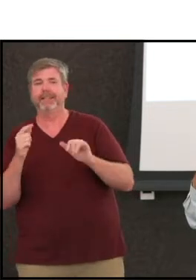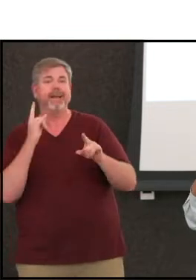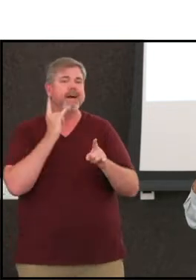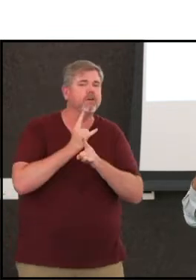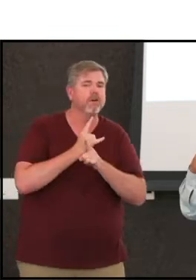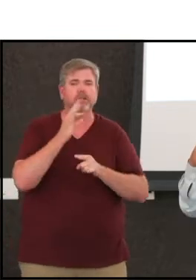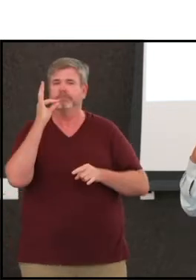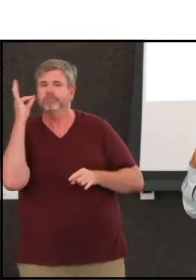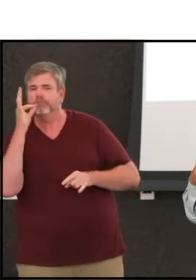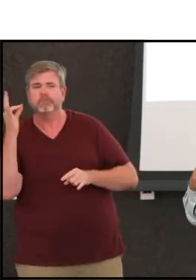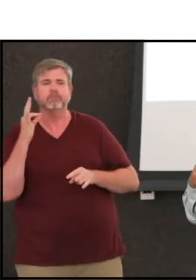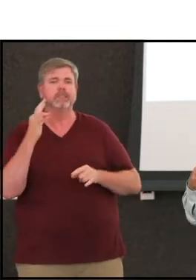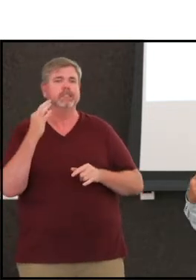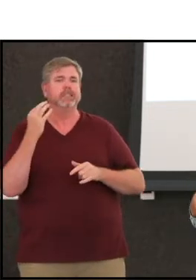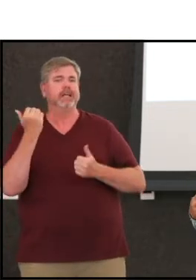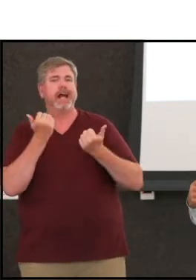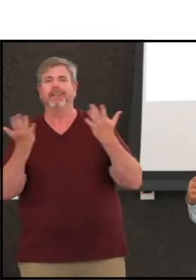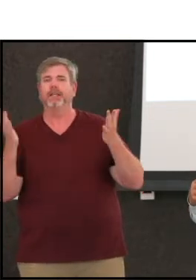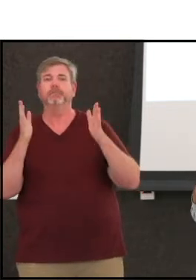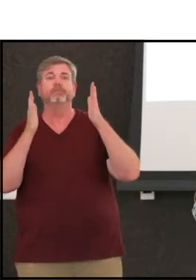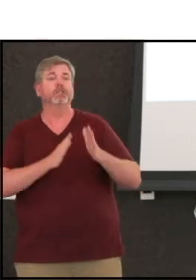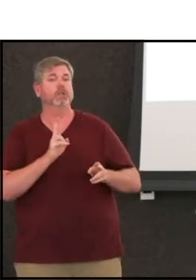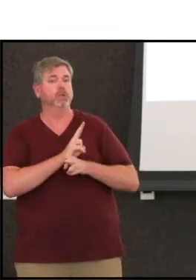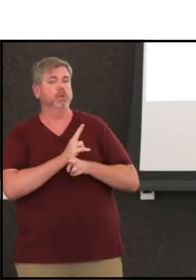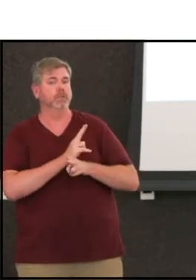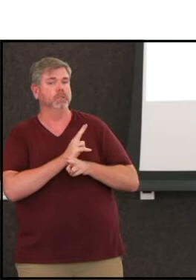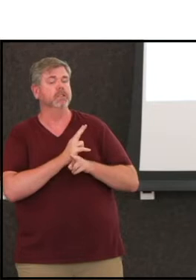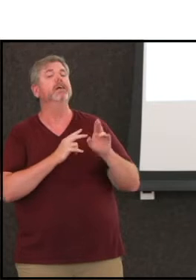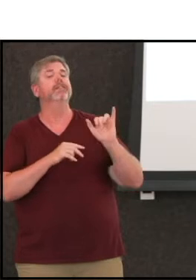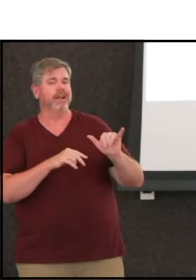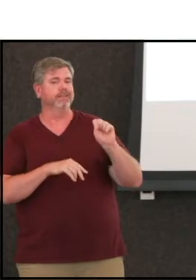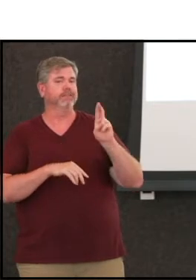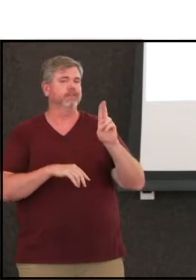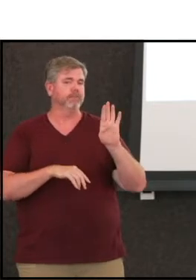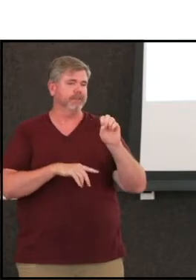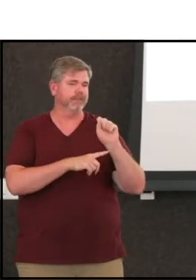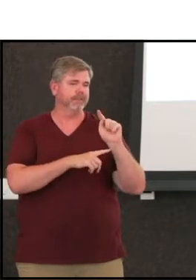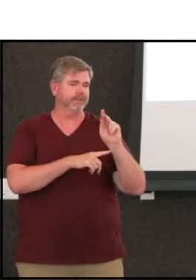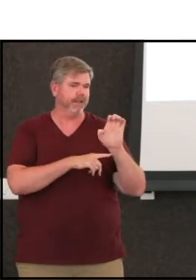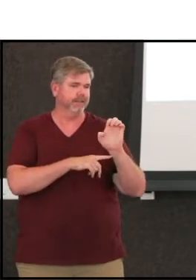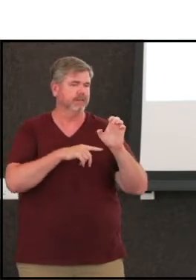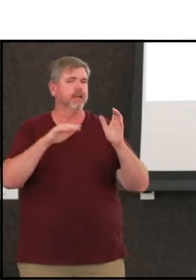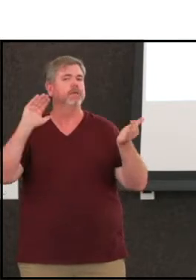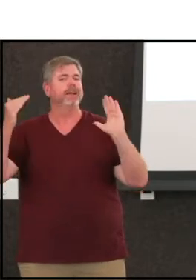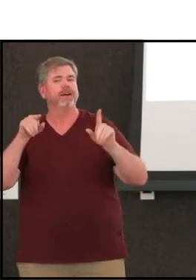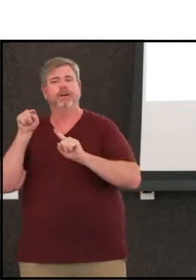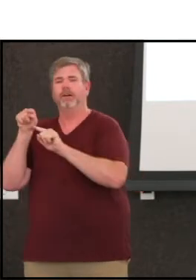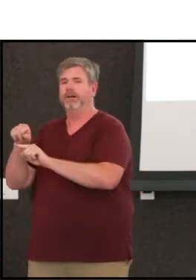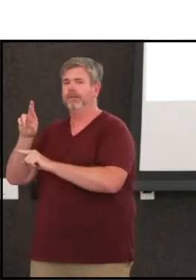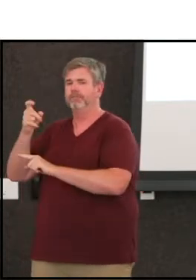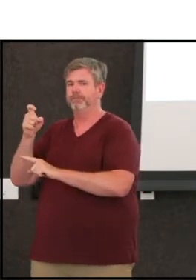a person uses substances, they want to get what we call immediate gratification,